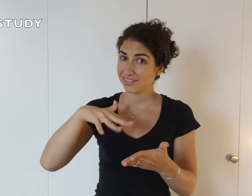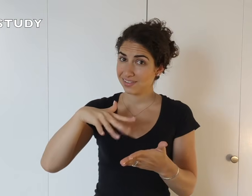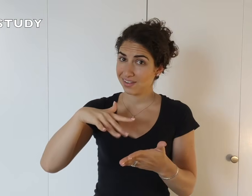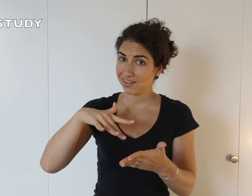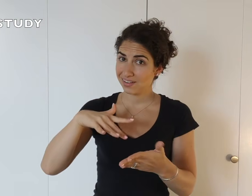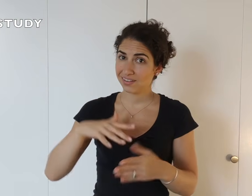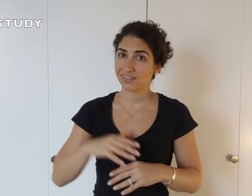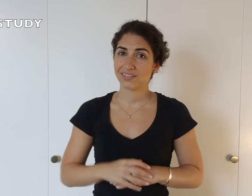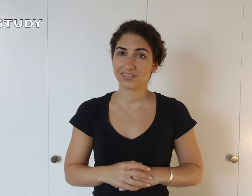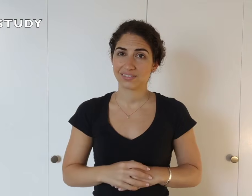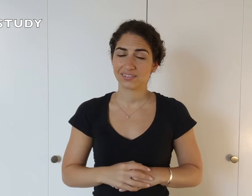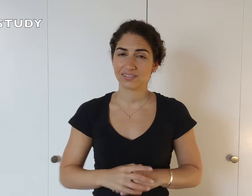Study.